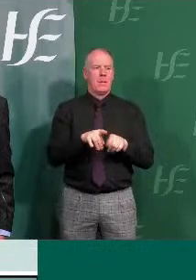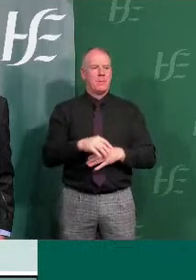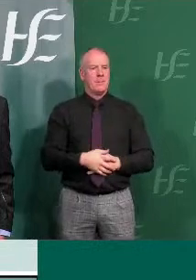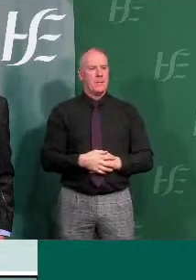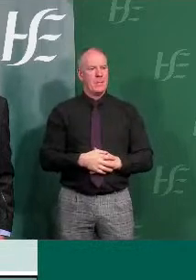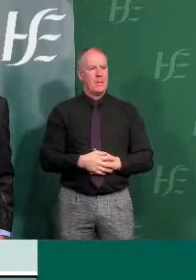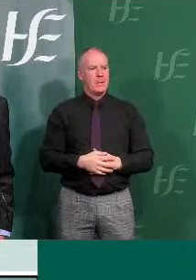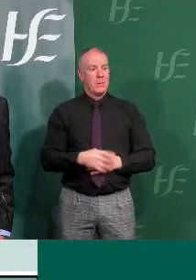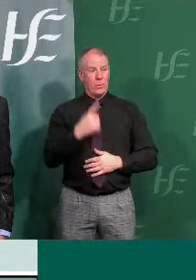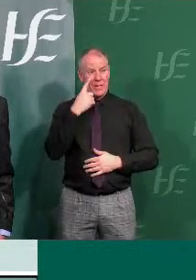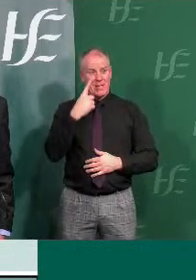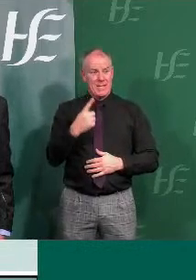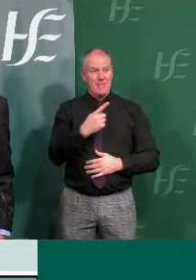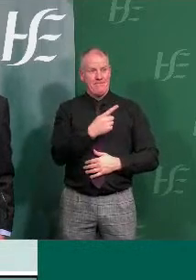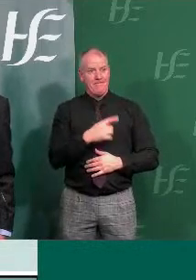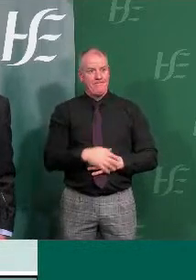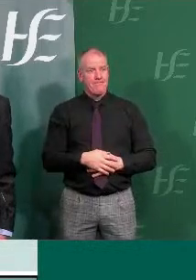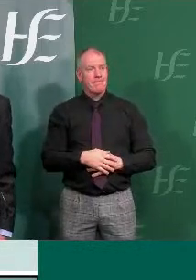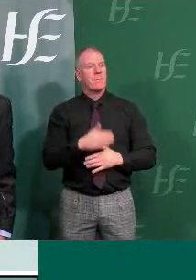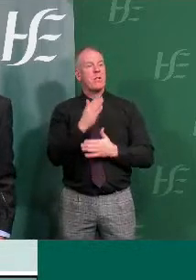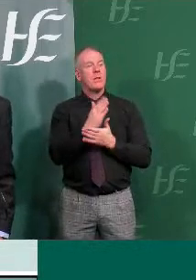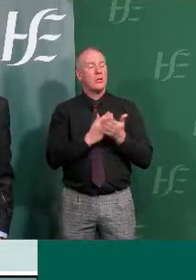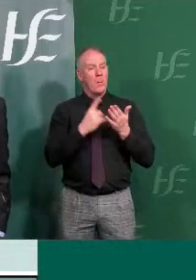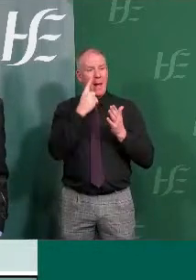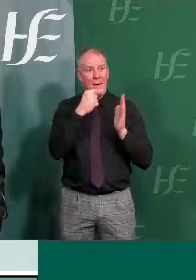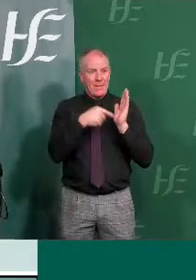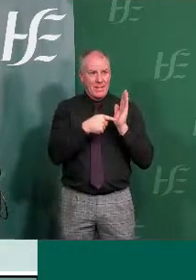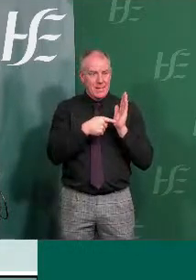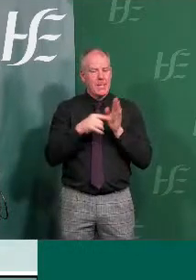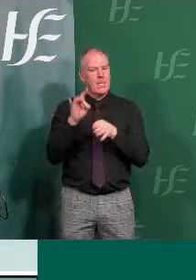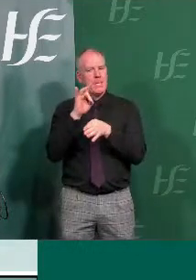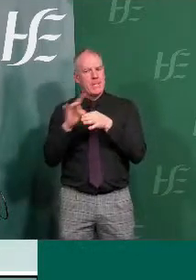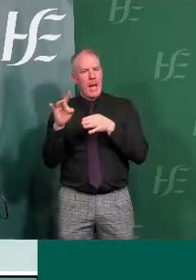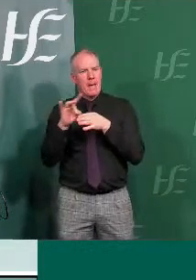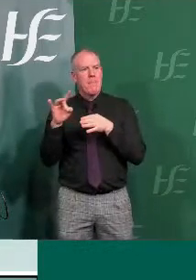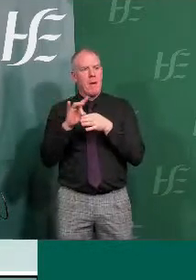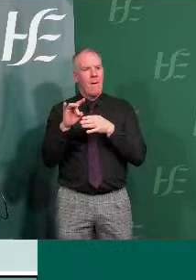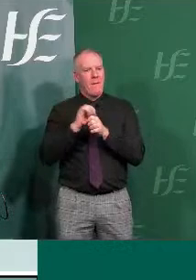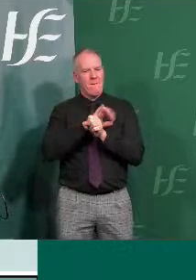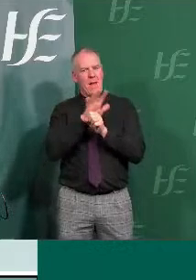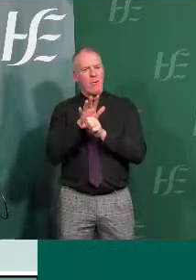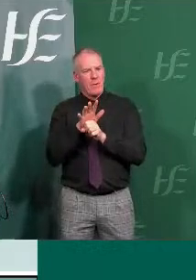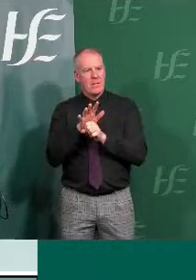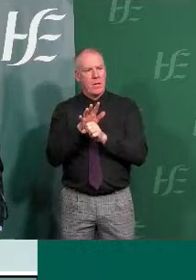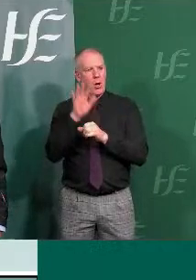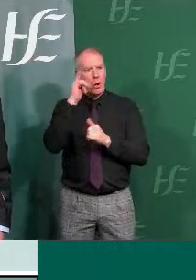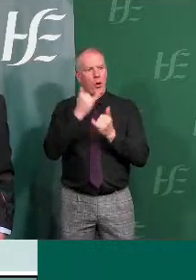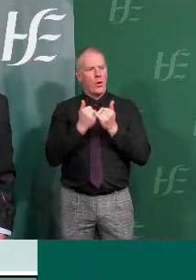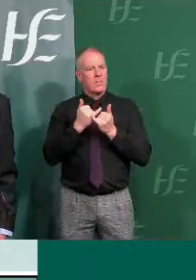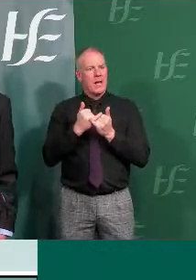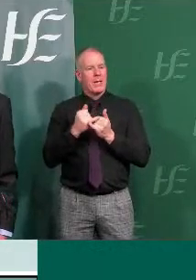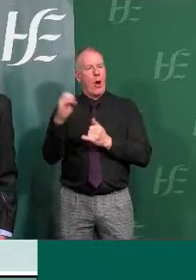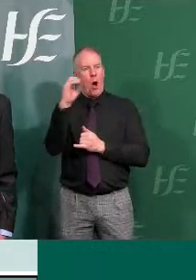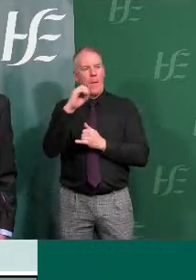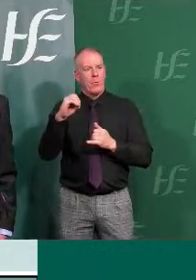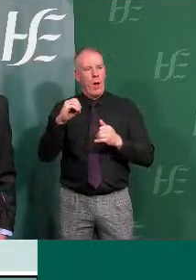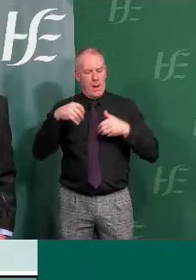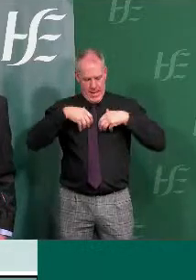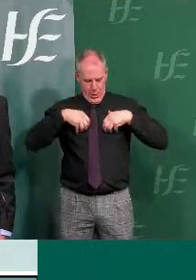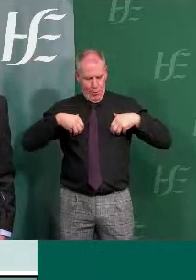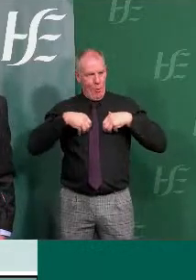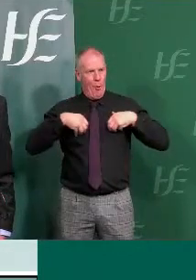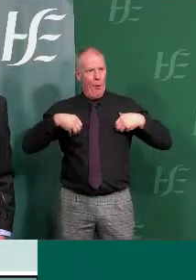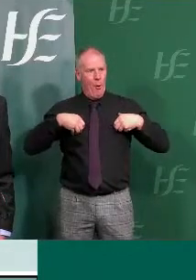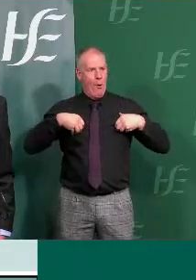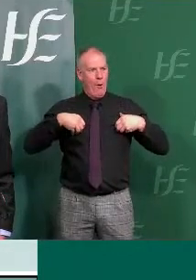Again, just leading to what Ross says, there's some evidence again that the nature of this particular virus, it seems to colonise the upper airways more than the lower, and that may